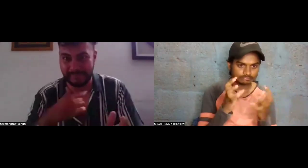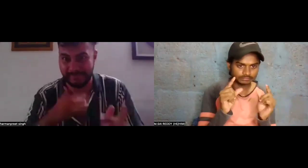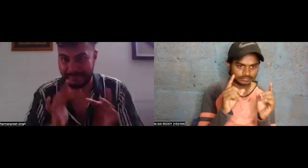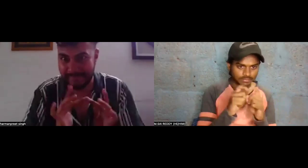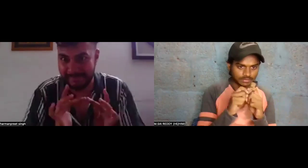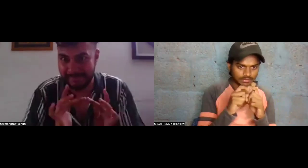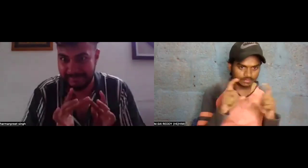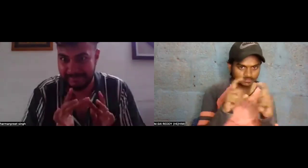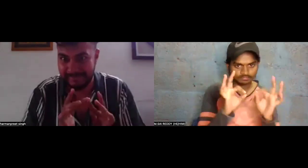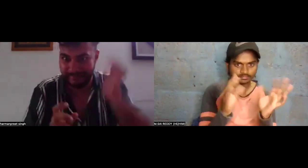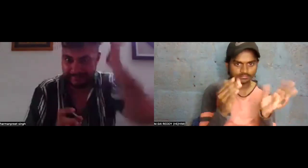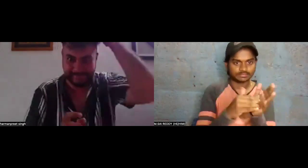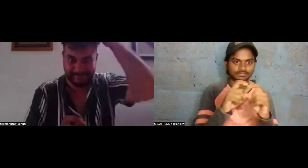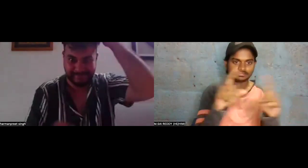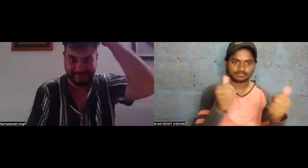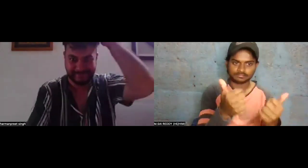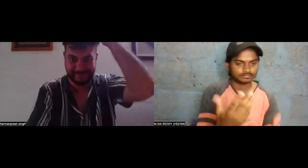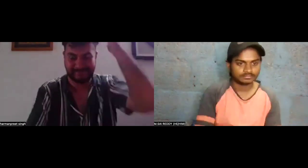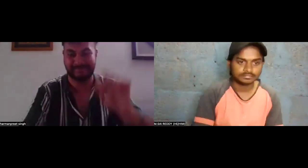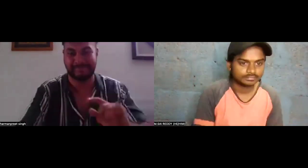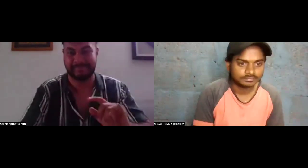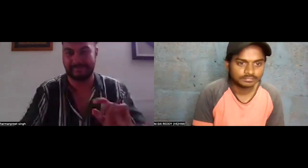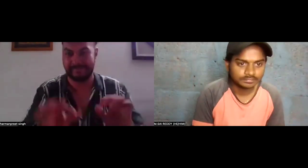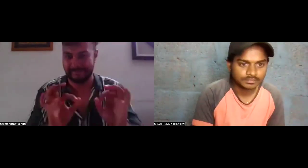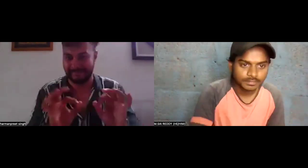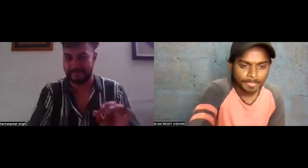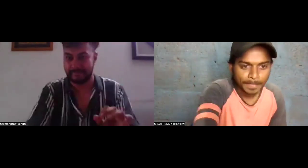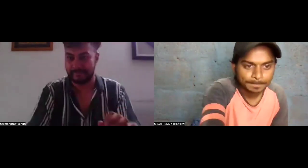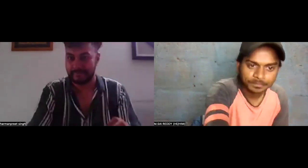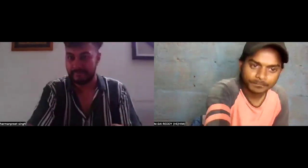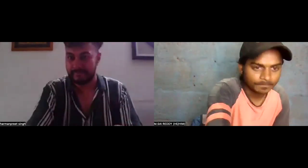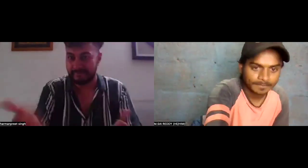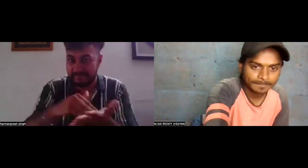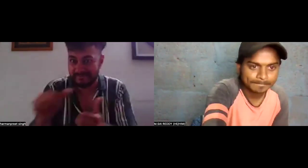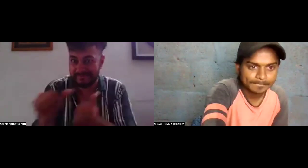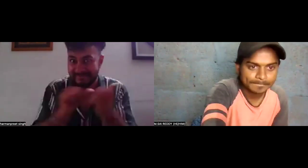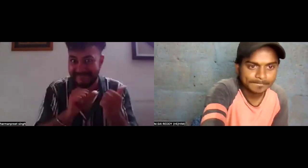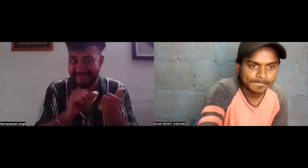Ramanpreet, your internet is quite hazy. You can, I think, sign again.